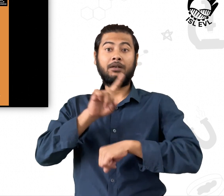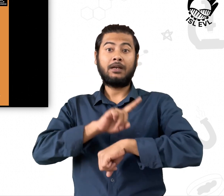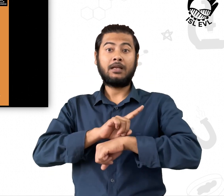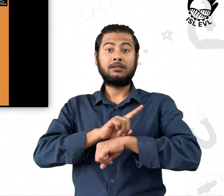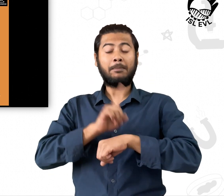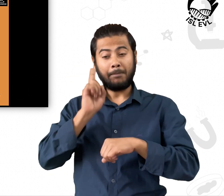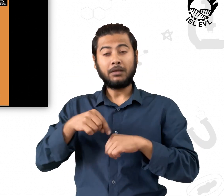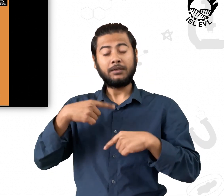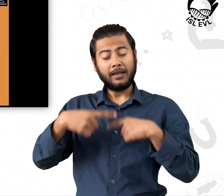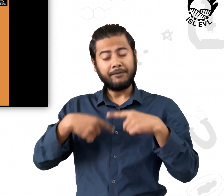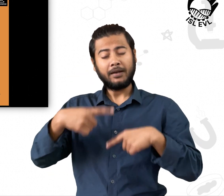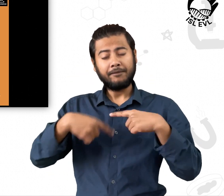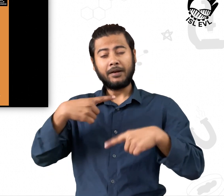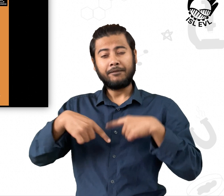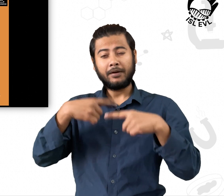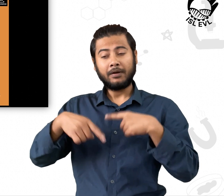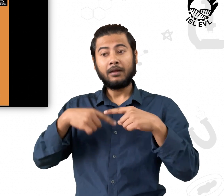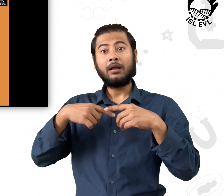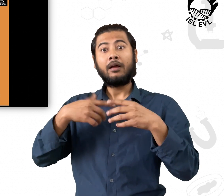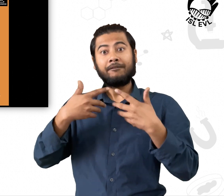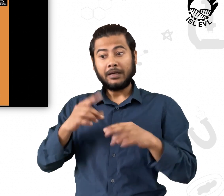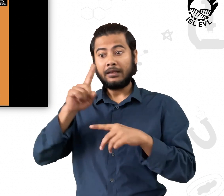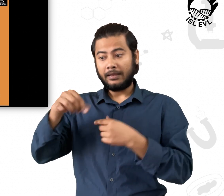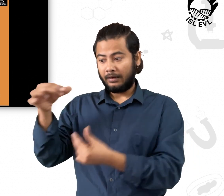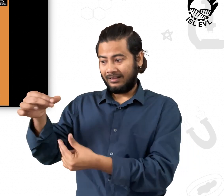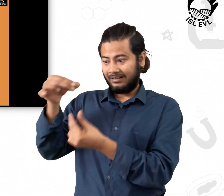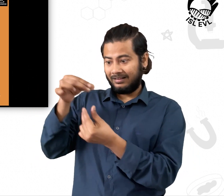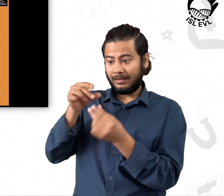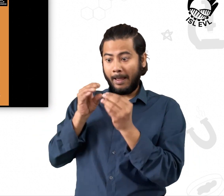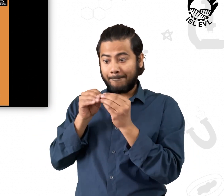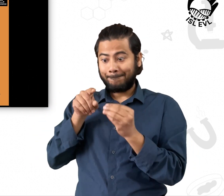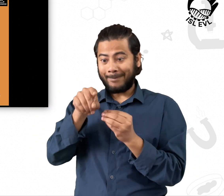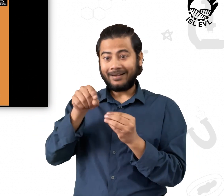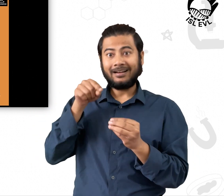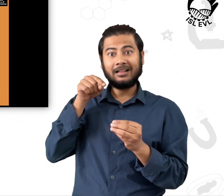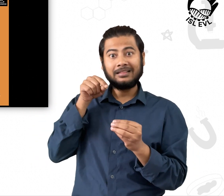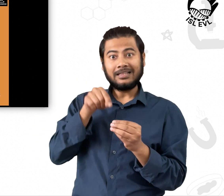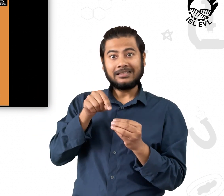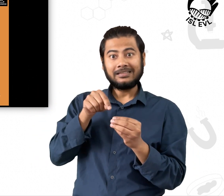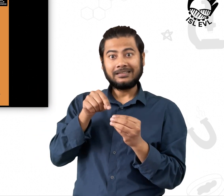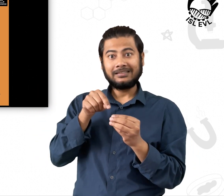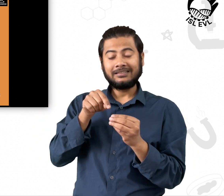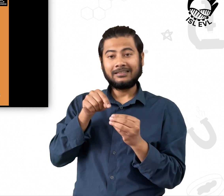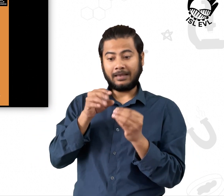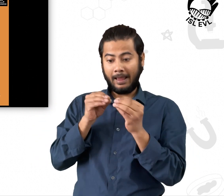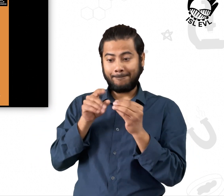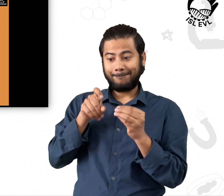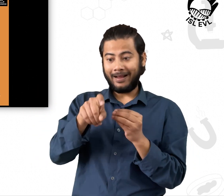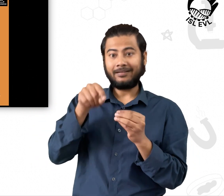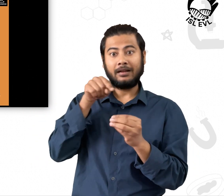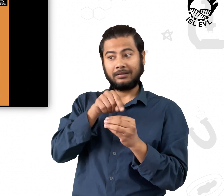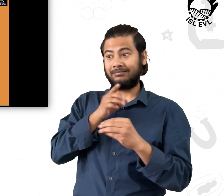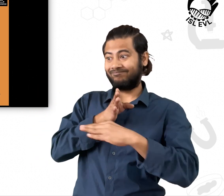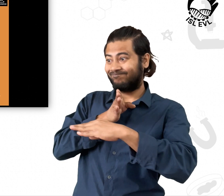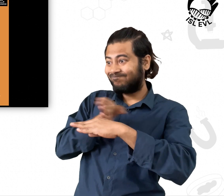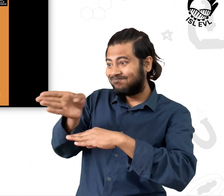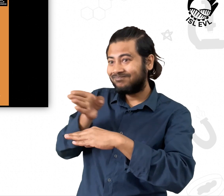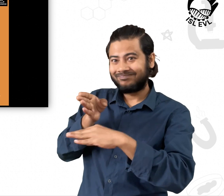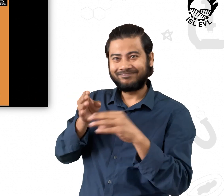experiment, we have something which we called an evolved bacterium, which has changed itself to acquire new ways of behaving